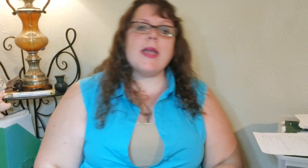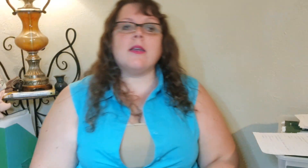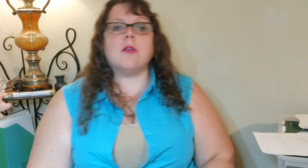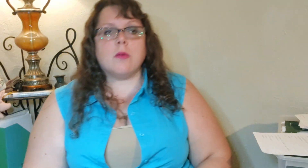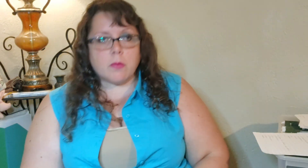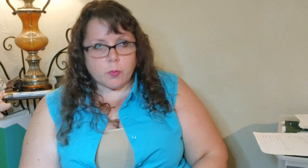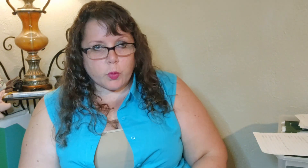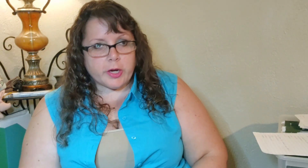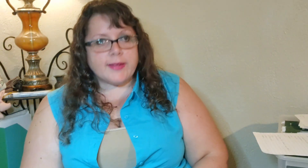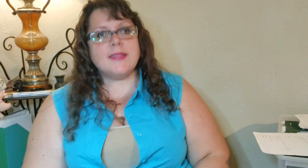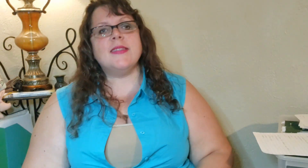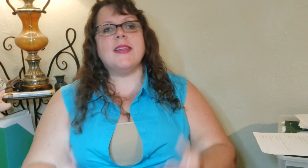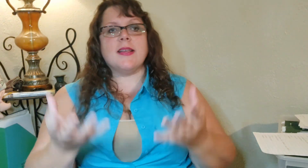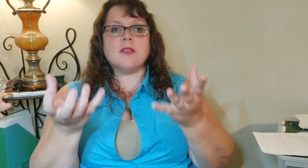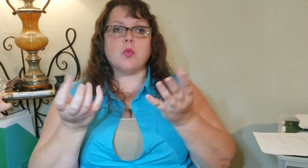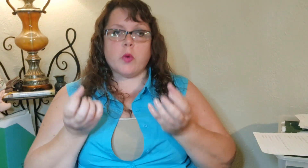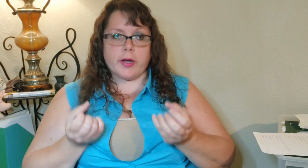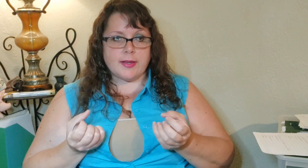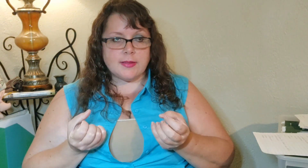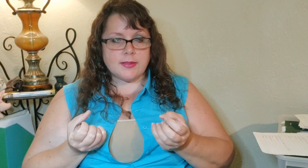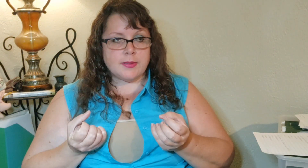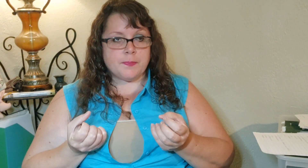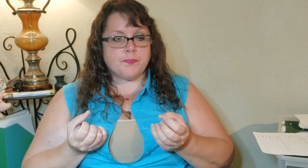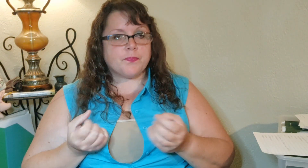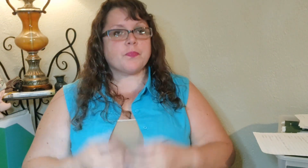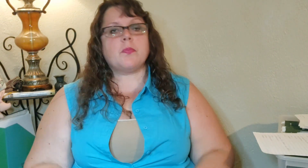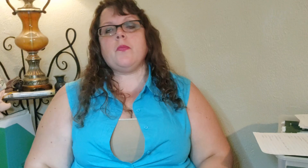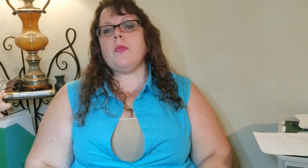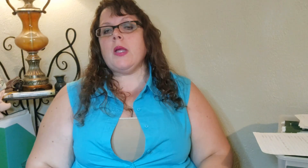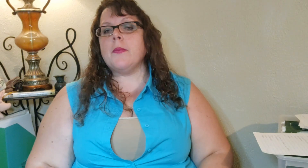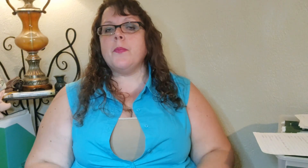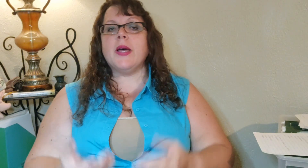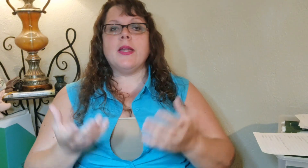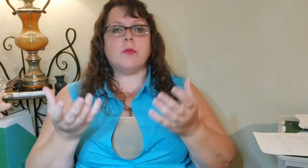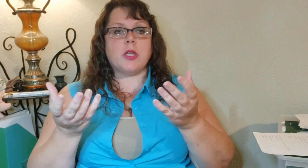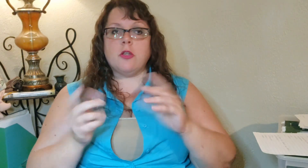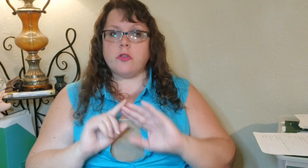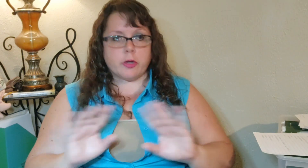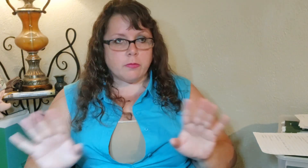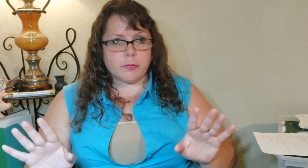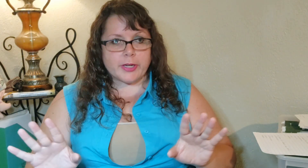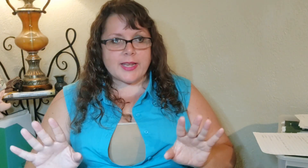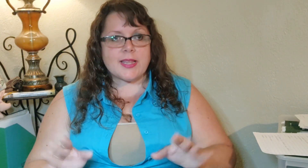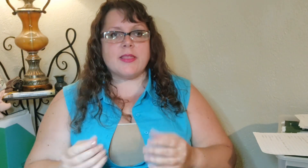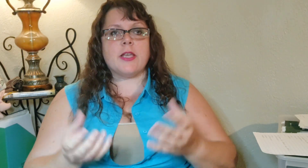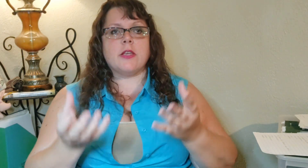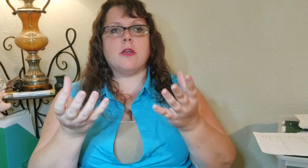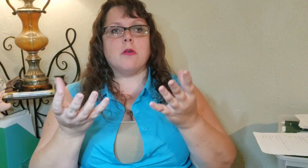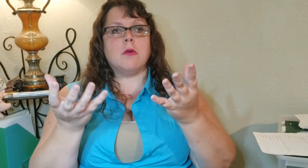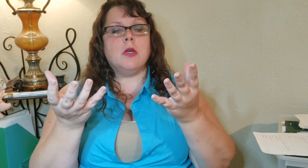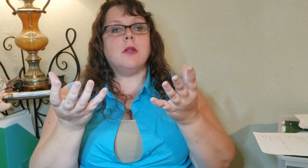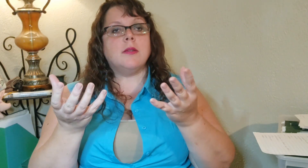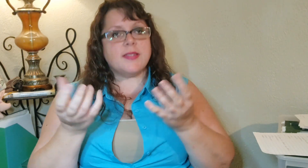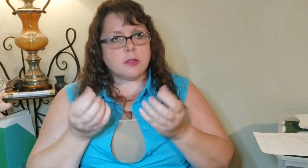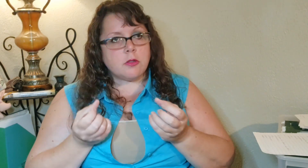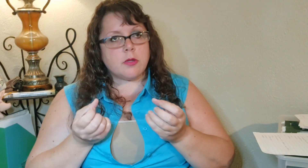And want is want. But when you don't want anything, you still do the